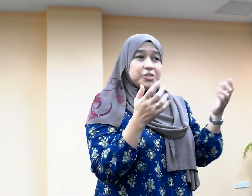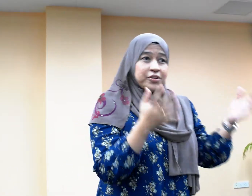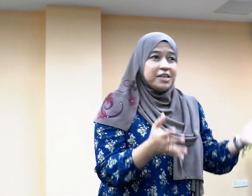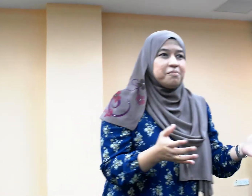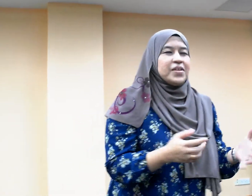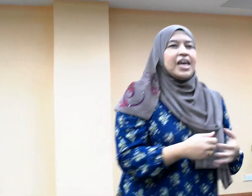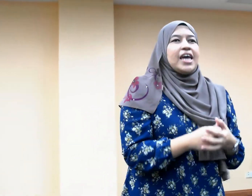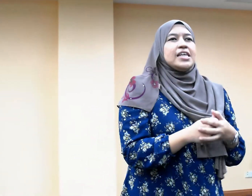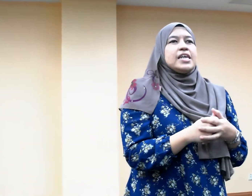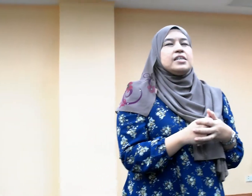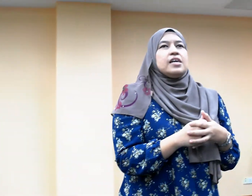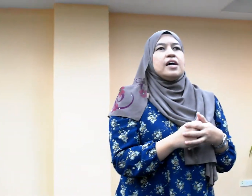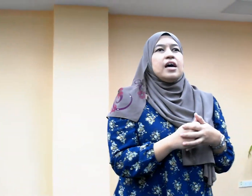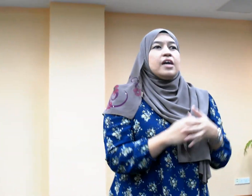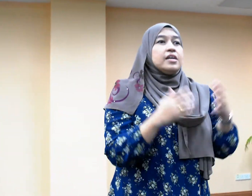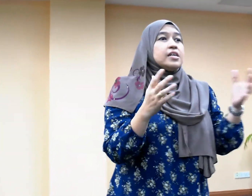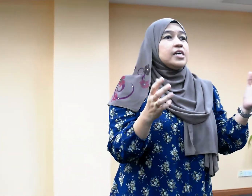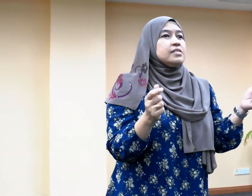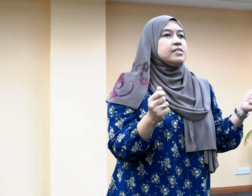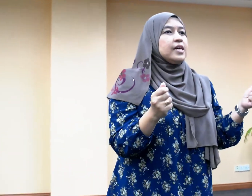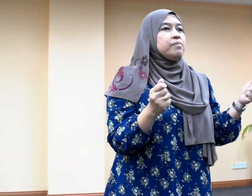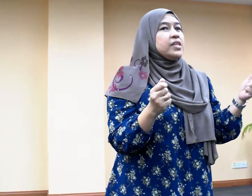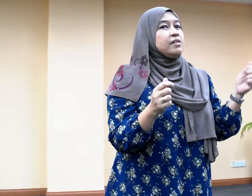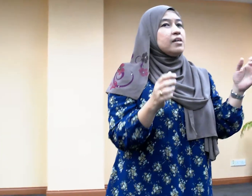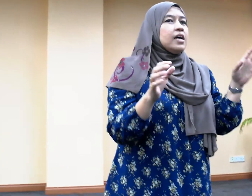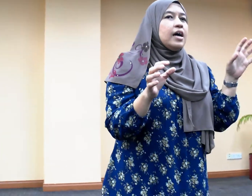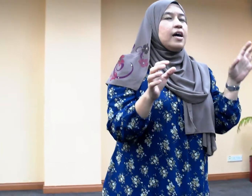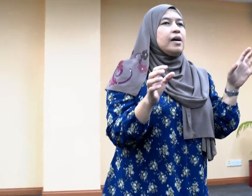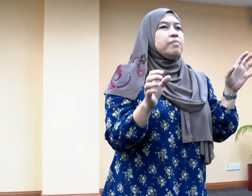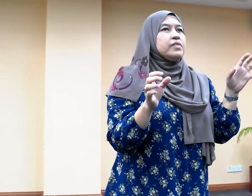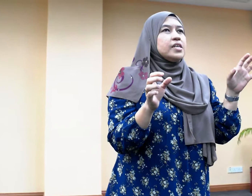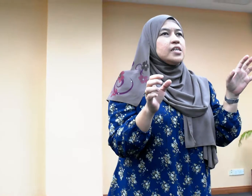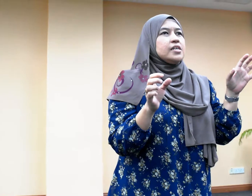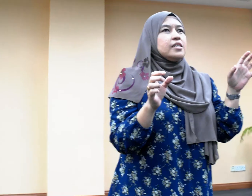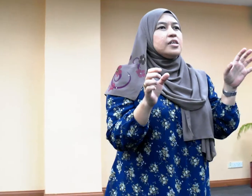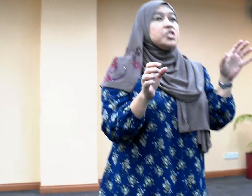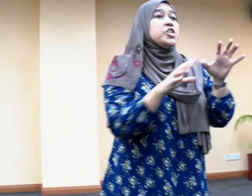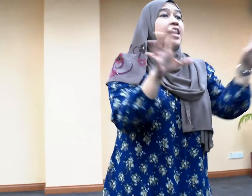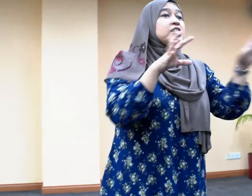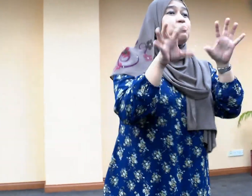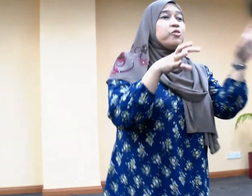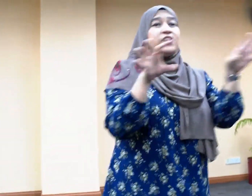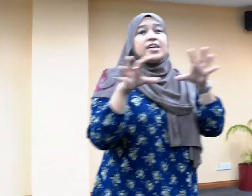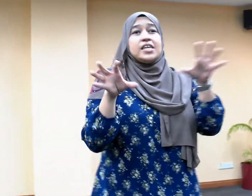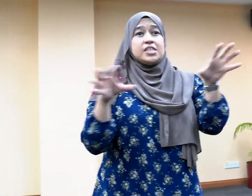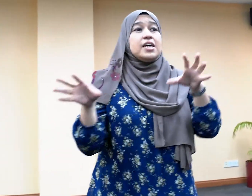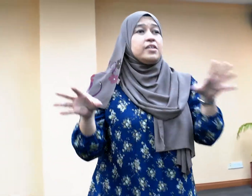then I heard something The chairs moving each other